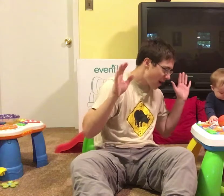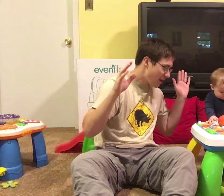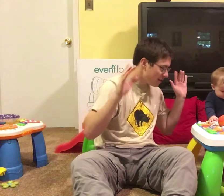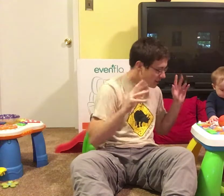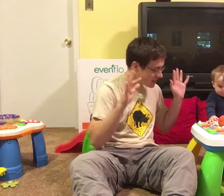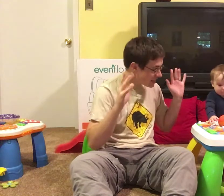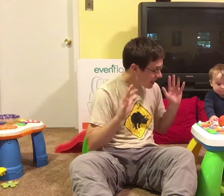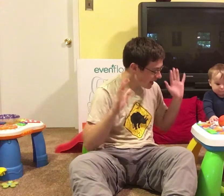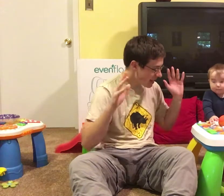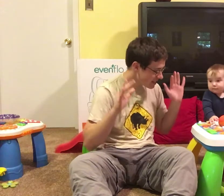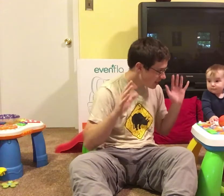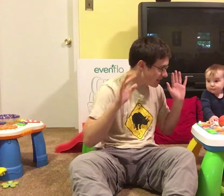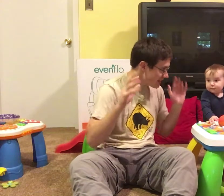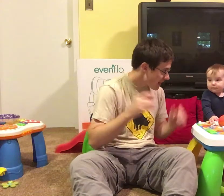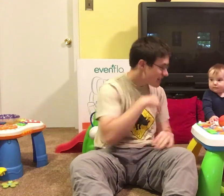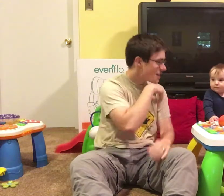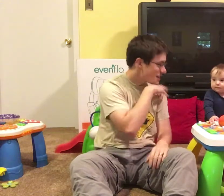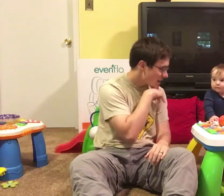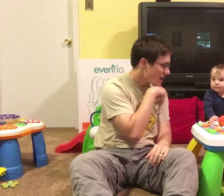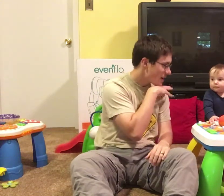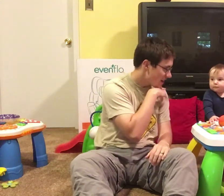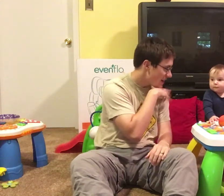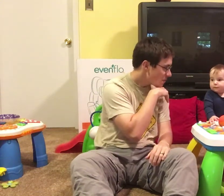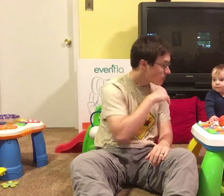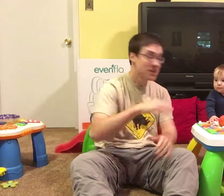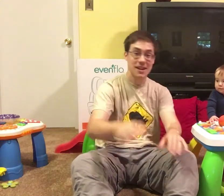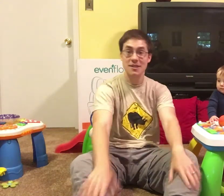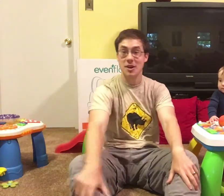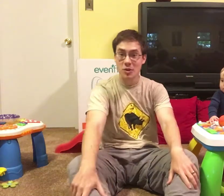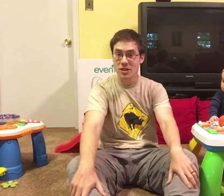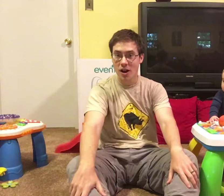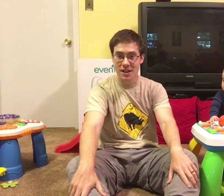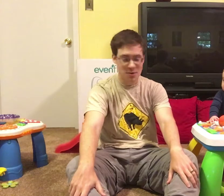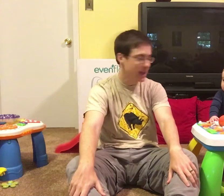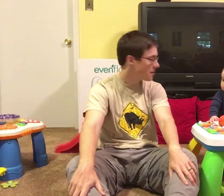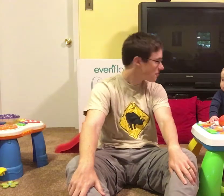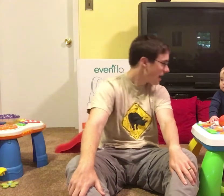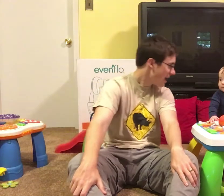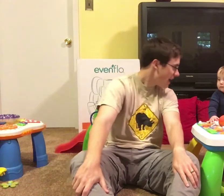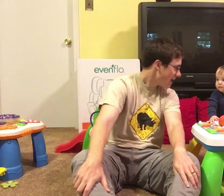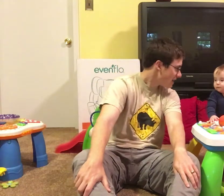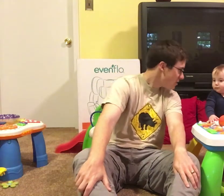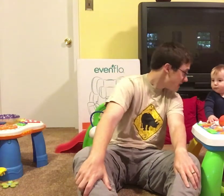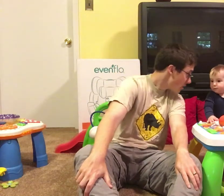wow, look at these hands, they're dirty. So that's our new song this week, using some of our